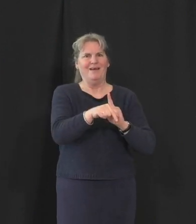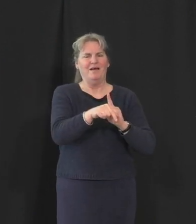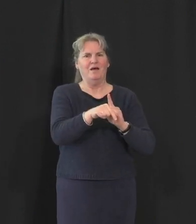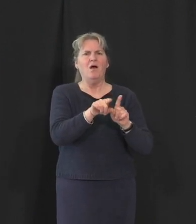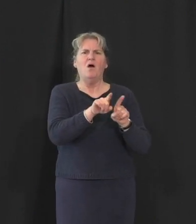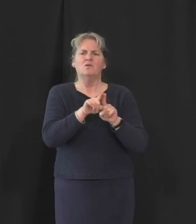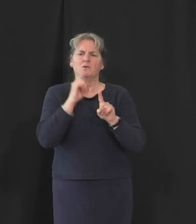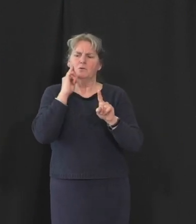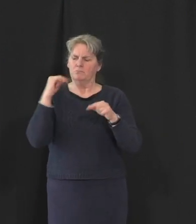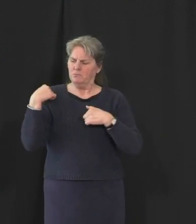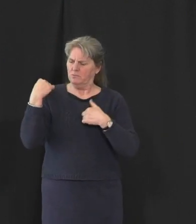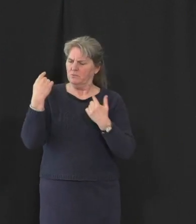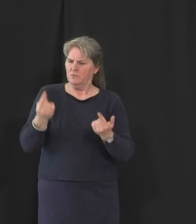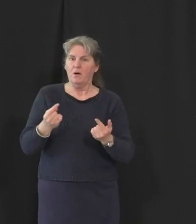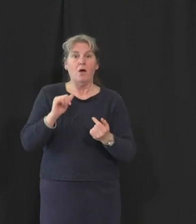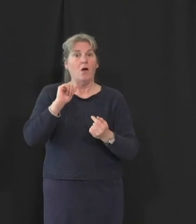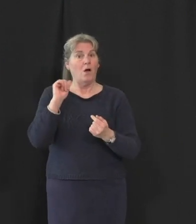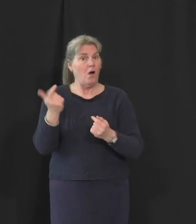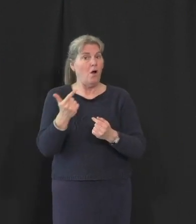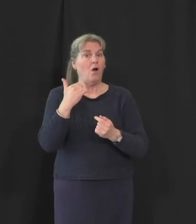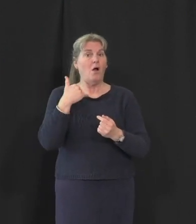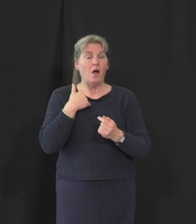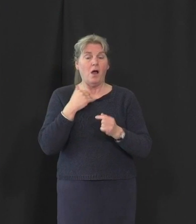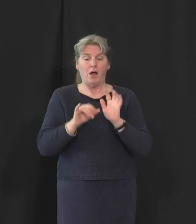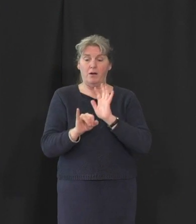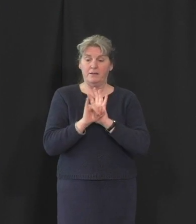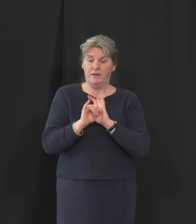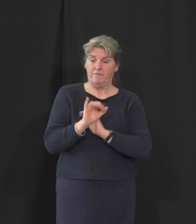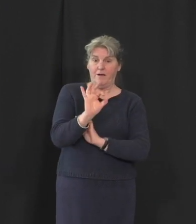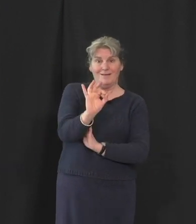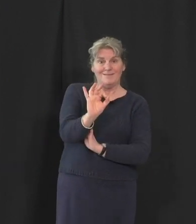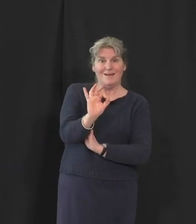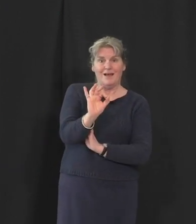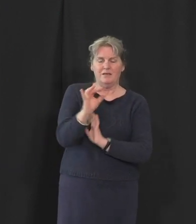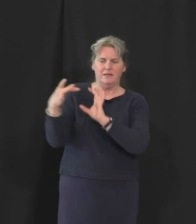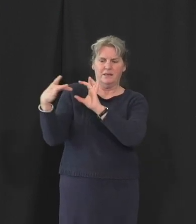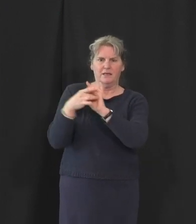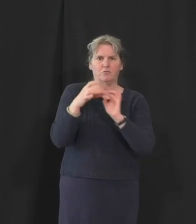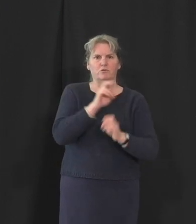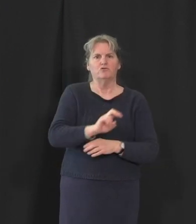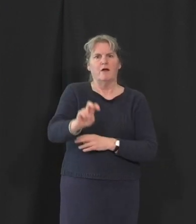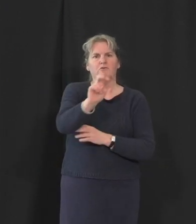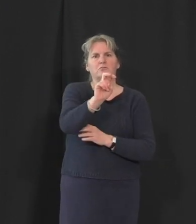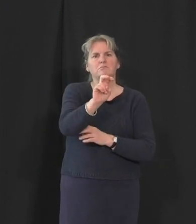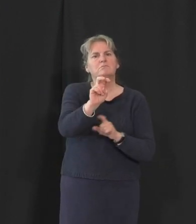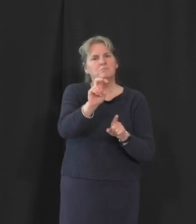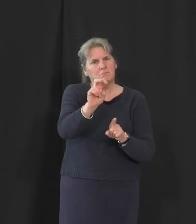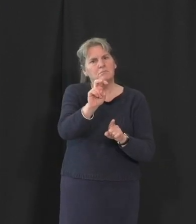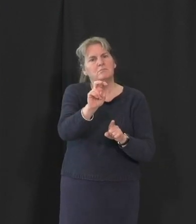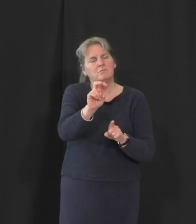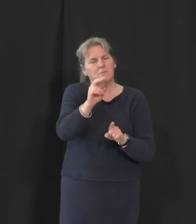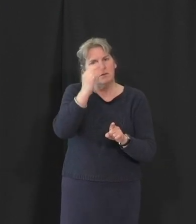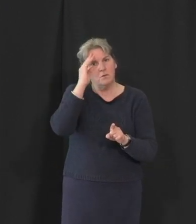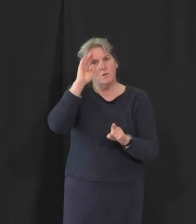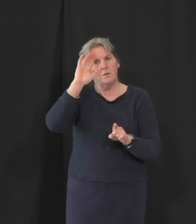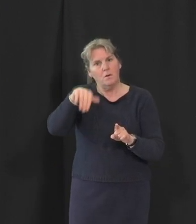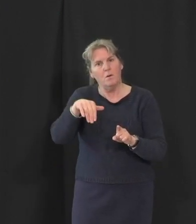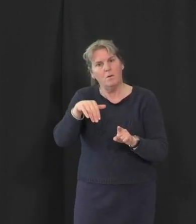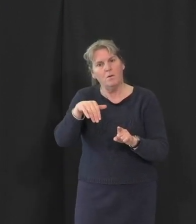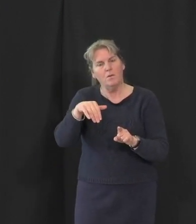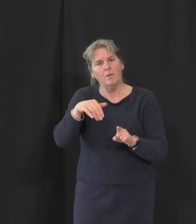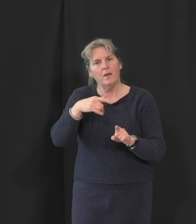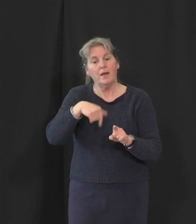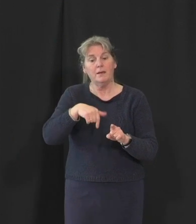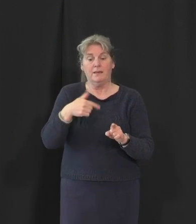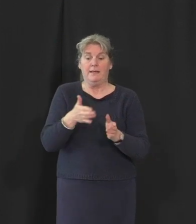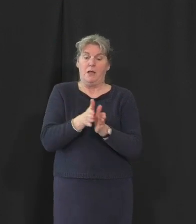knowing that up to now, all of our cases can be traced back to a travel origin. But let me tell you, while we in